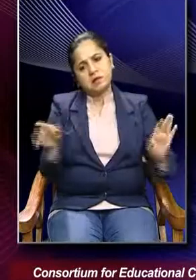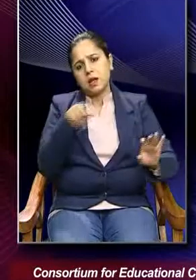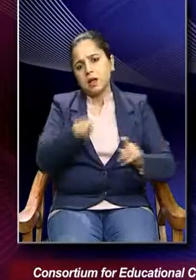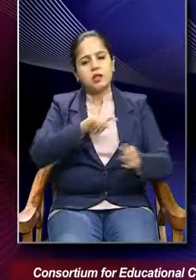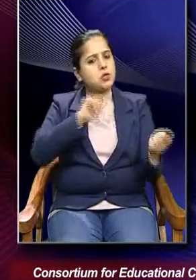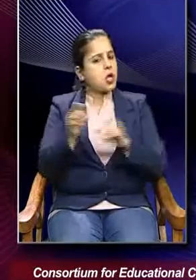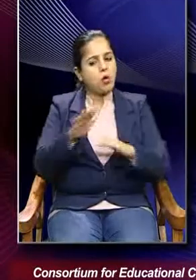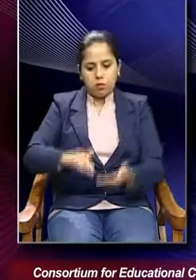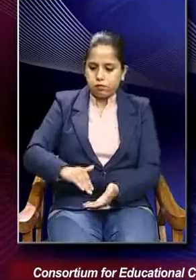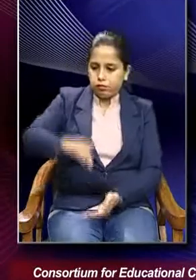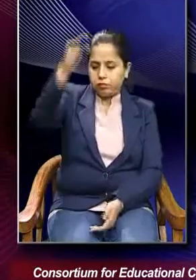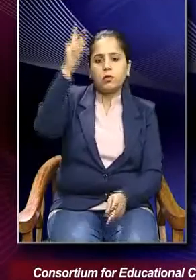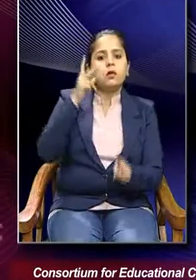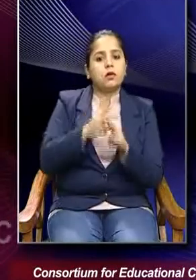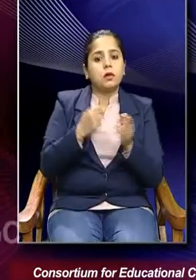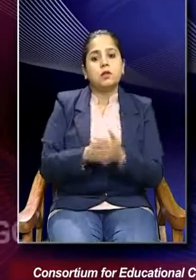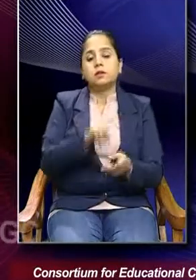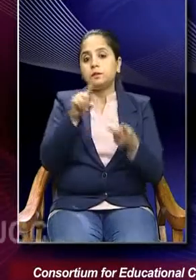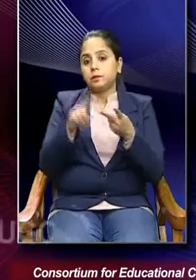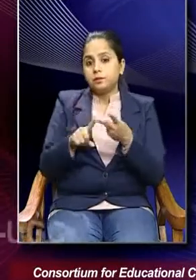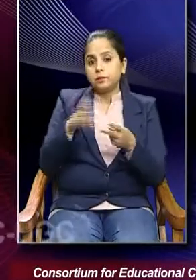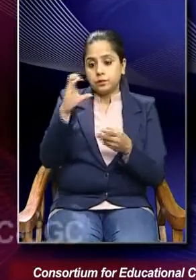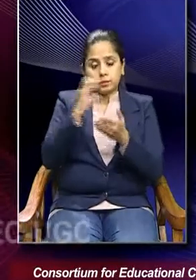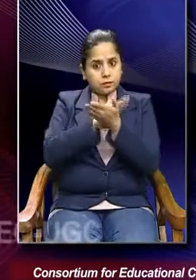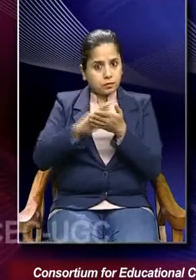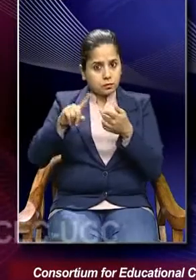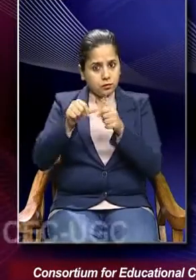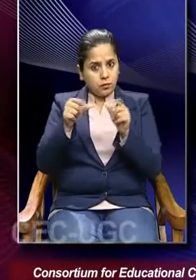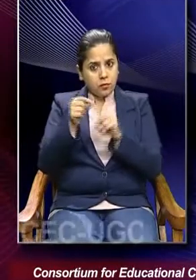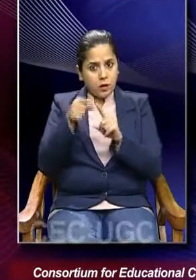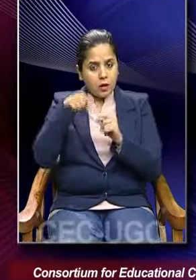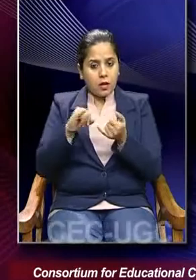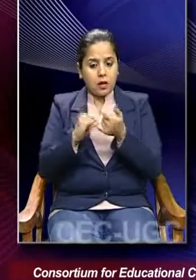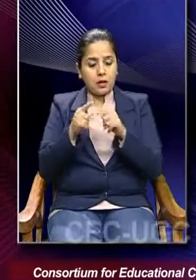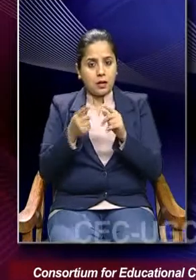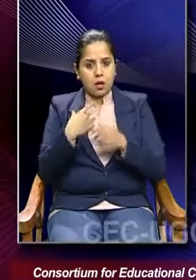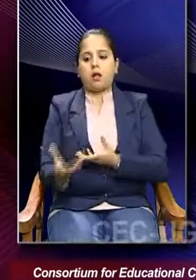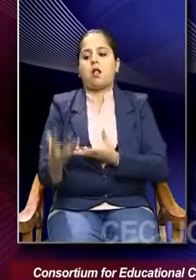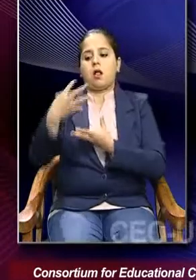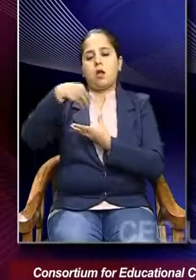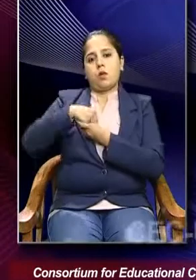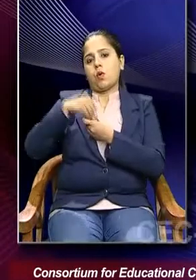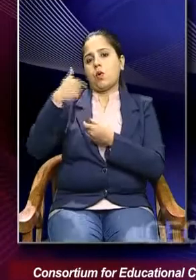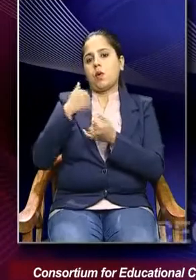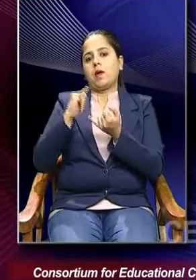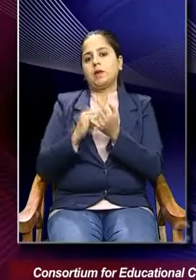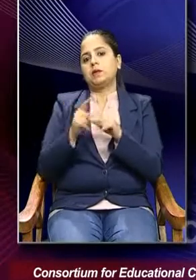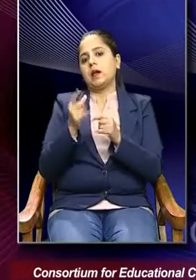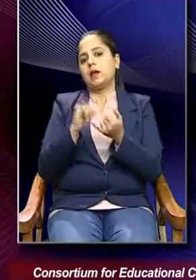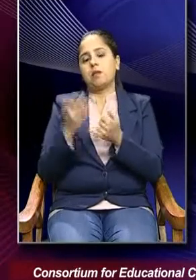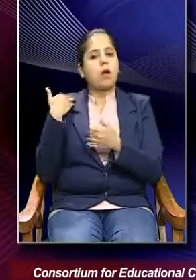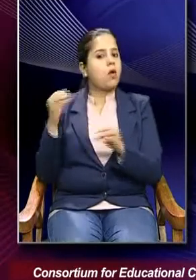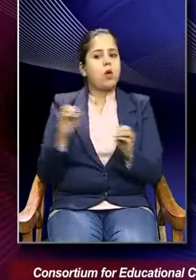not changed. Achieved status is acquired status. You acquire the status